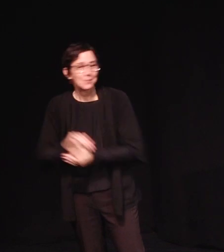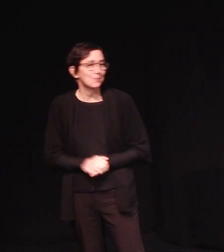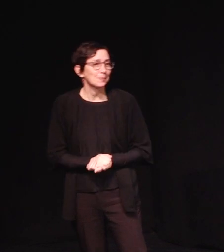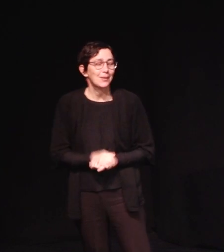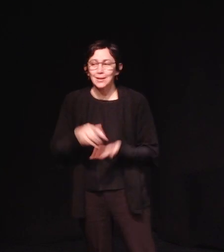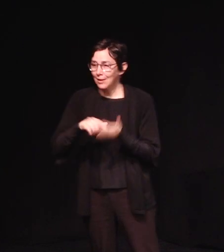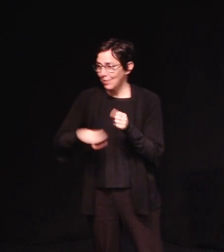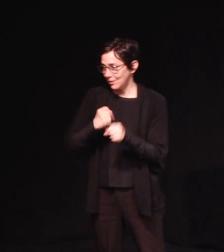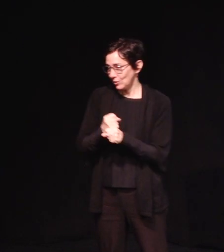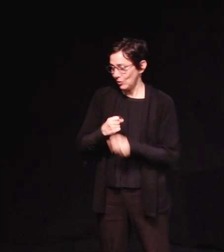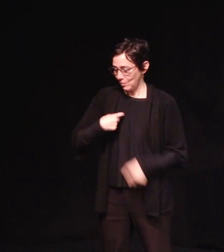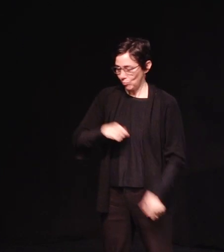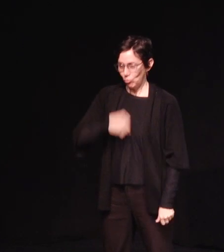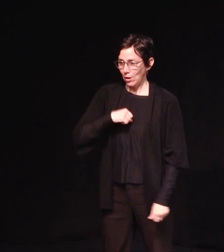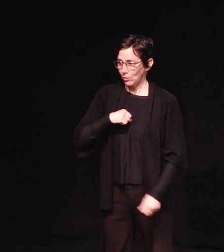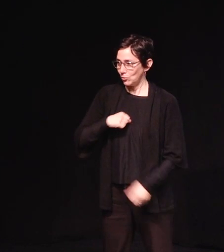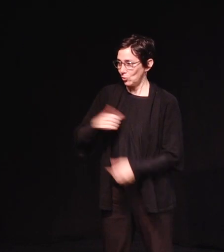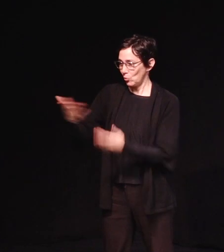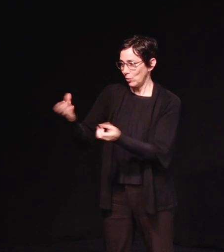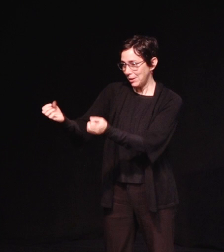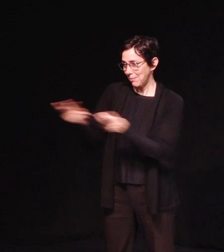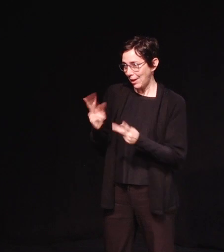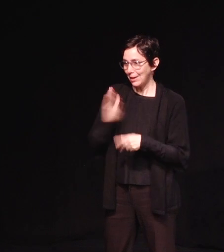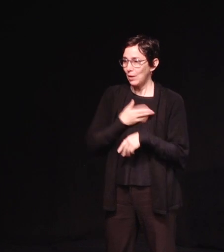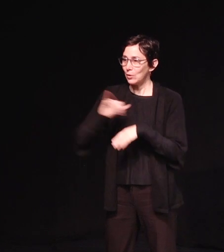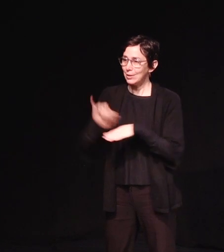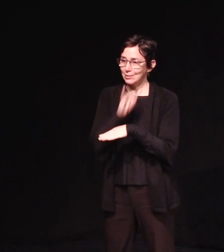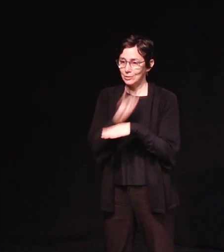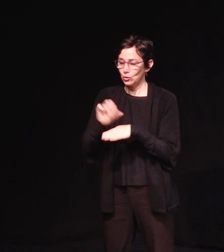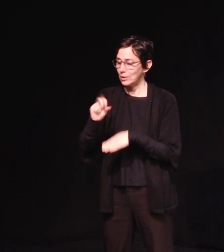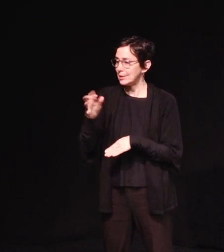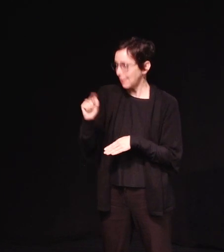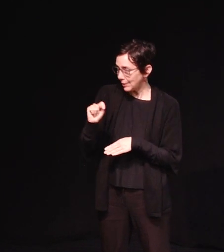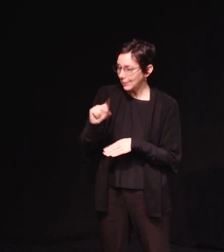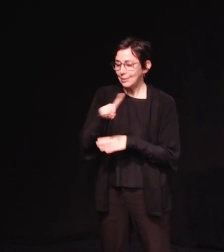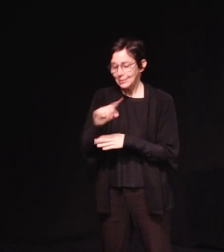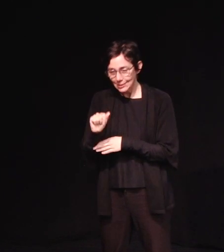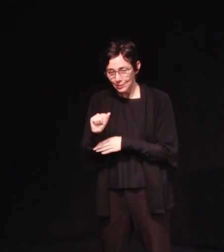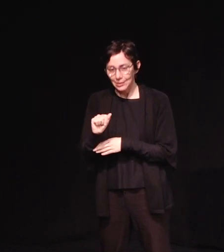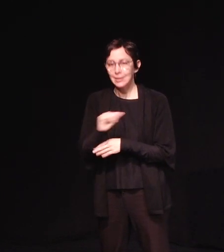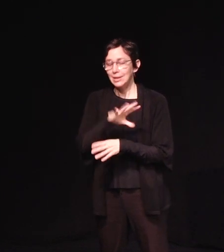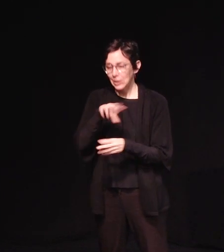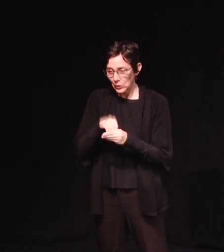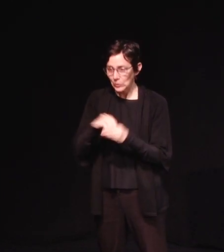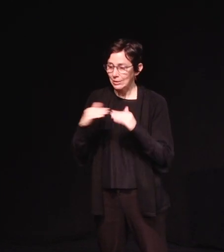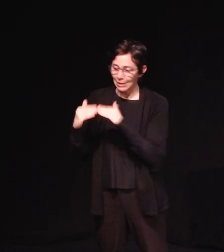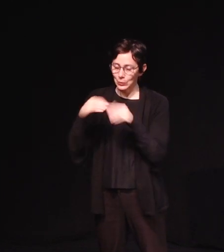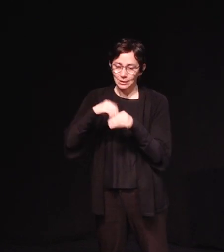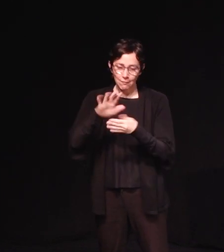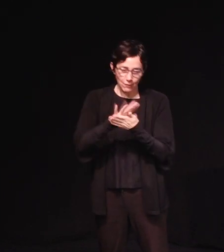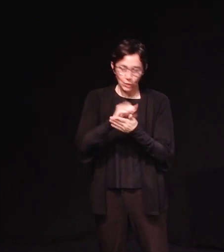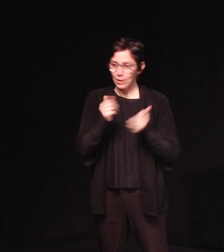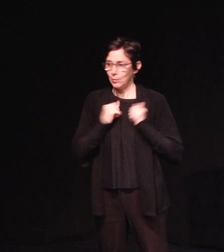This year, we are proud to bring back, as mentioned, our industry summit, Disability, Inclusion, and Equity in Film and Performing Arts, in partnership